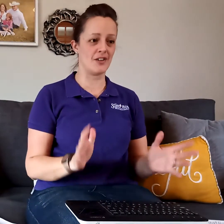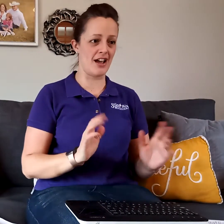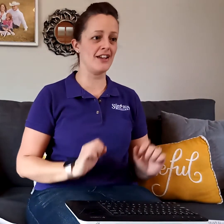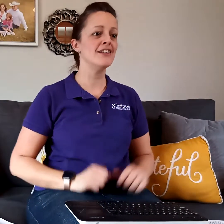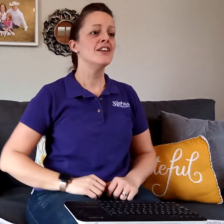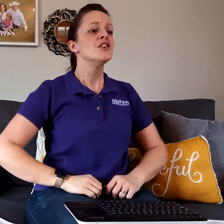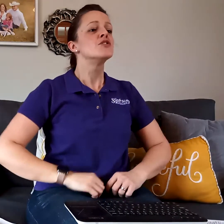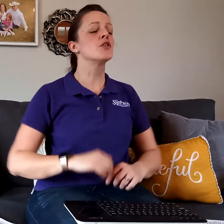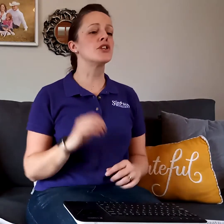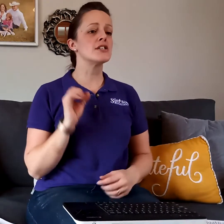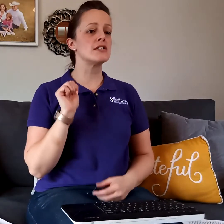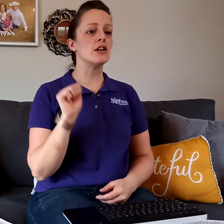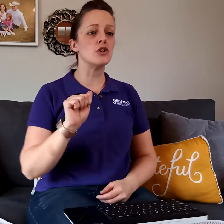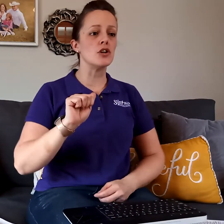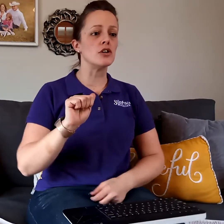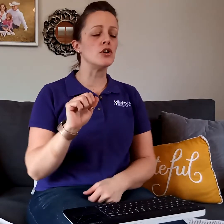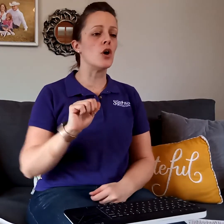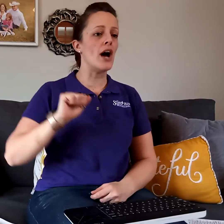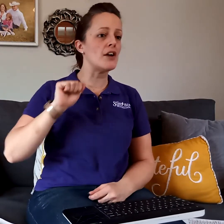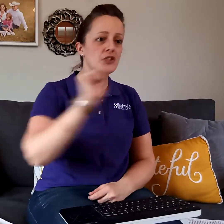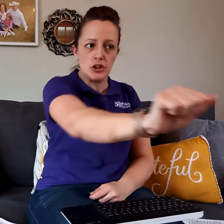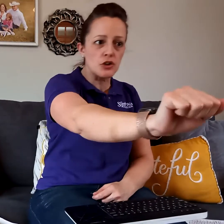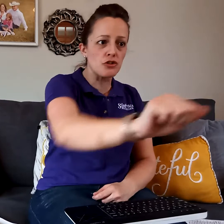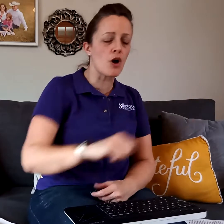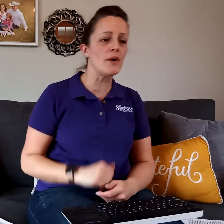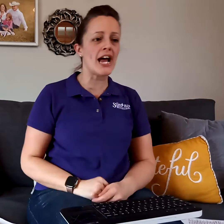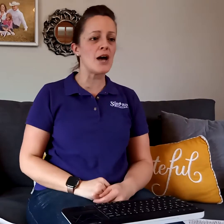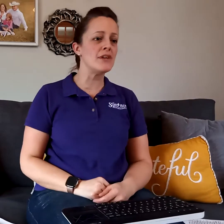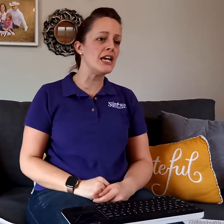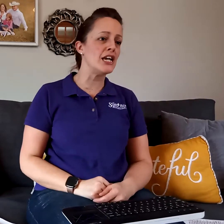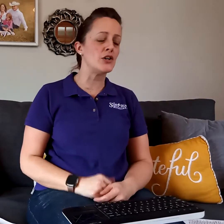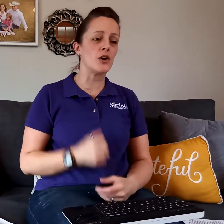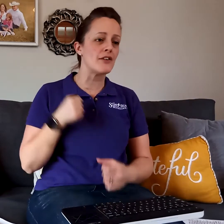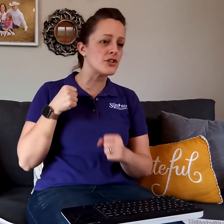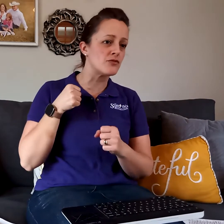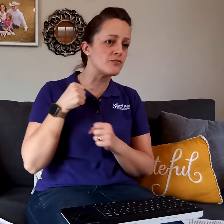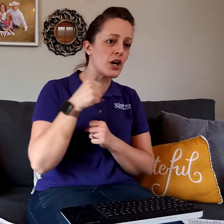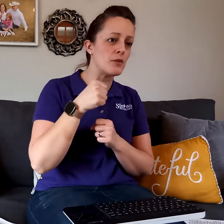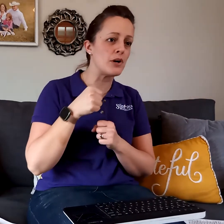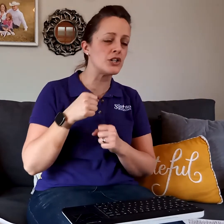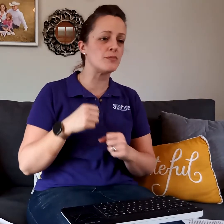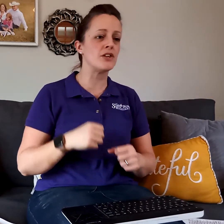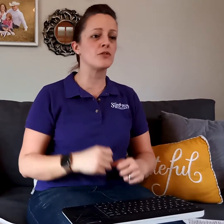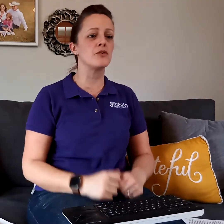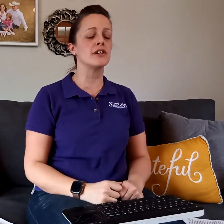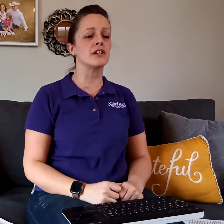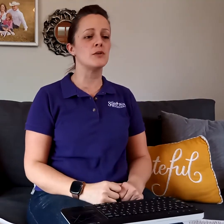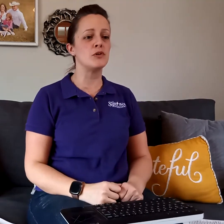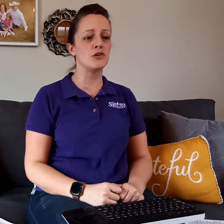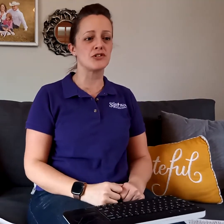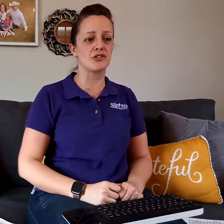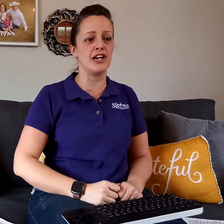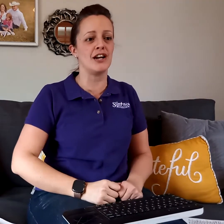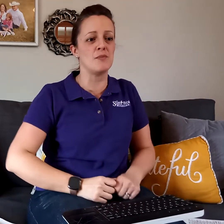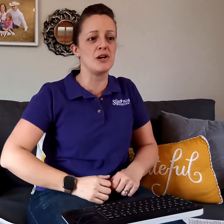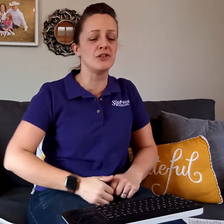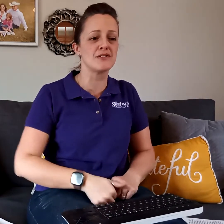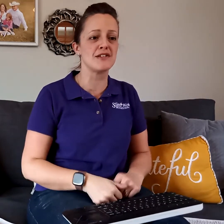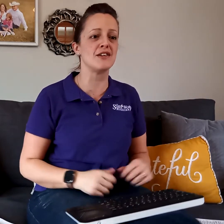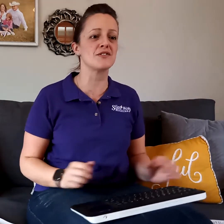okay? So you don't have to throw it at me. You don't have to try to punch me through the computer screen. I'll be able to see your